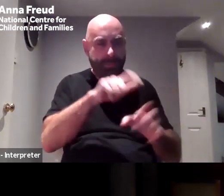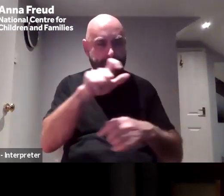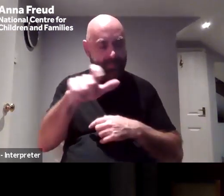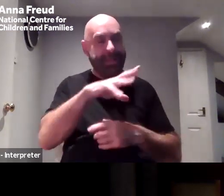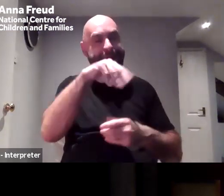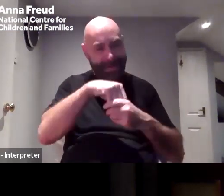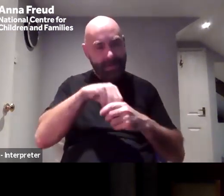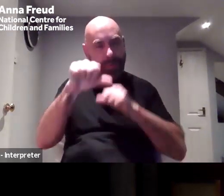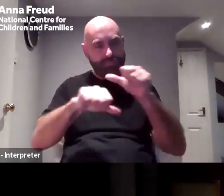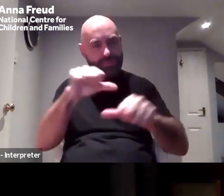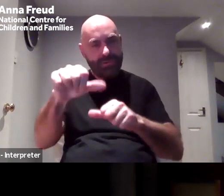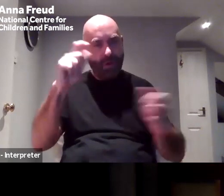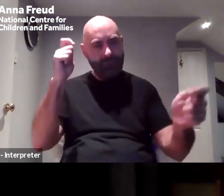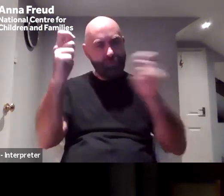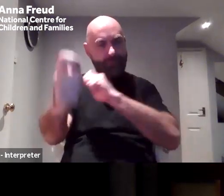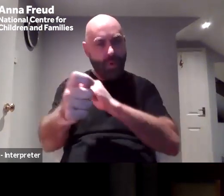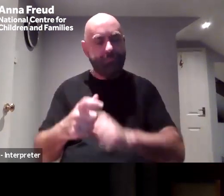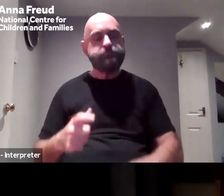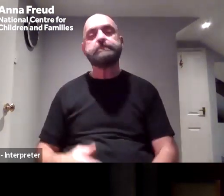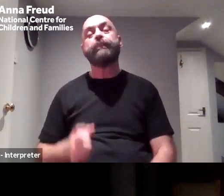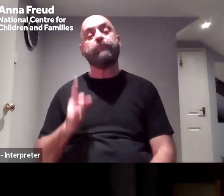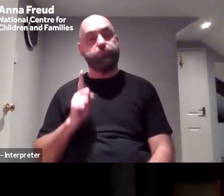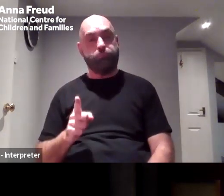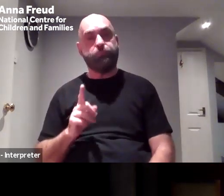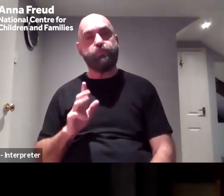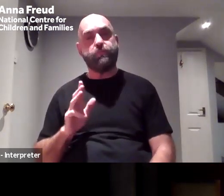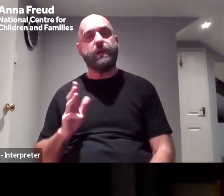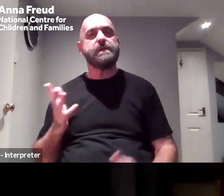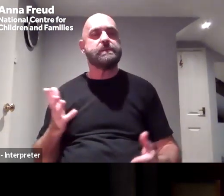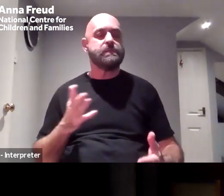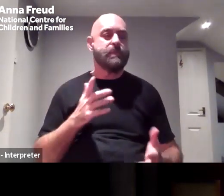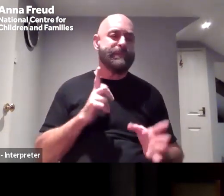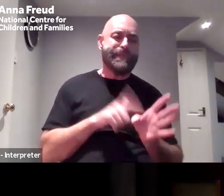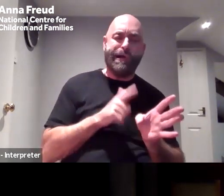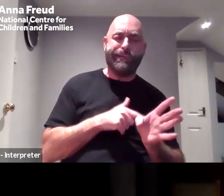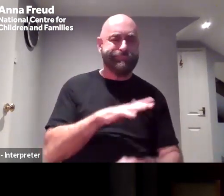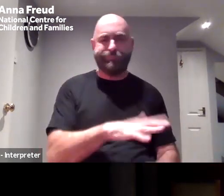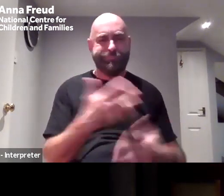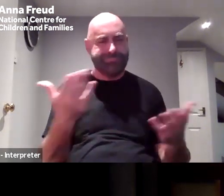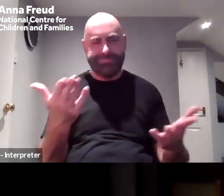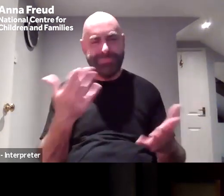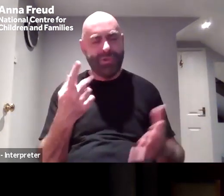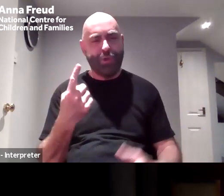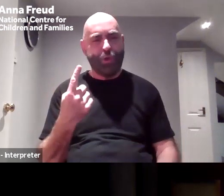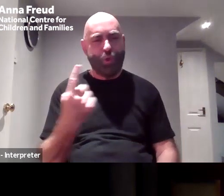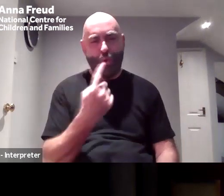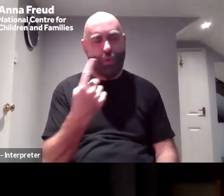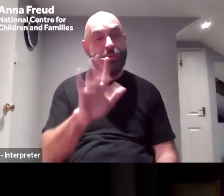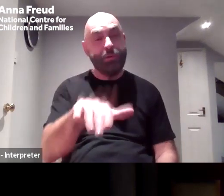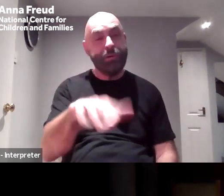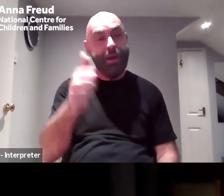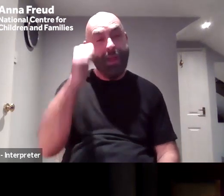a process of reform? Well, it depends how young is young, but who last